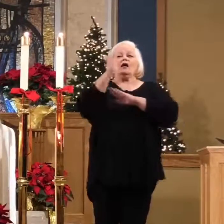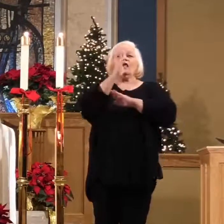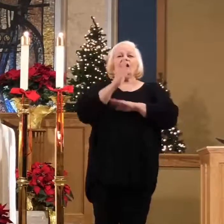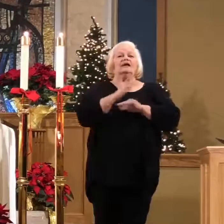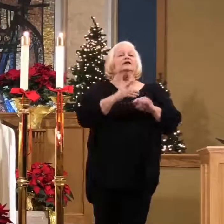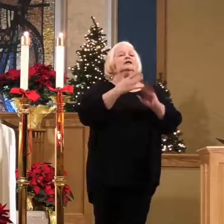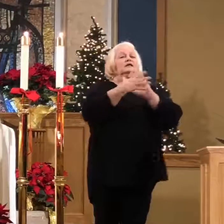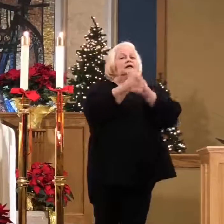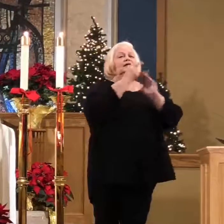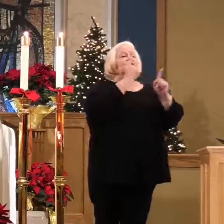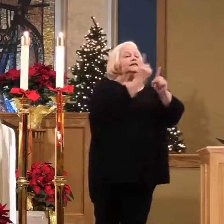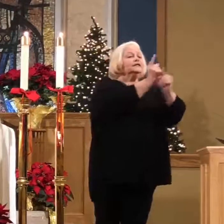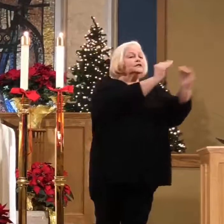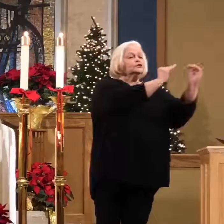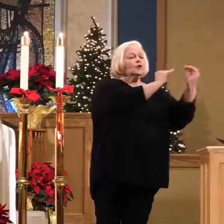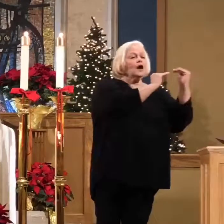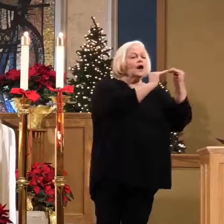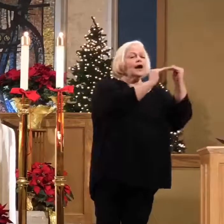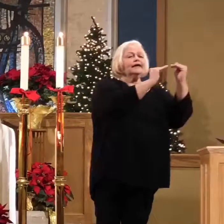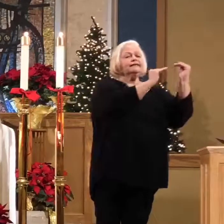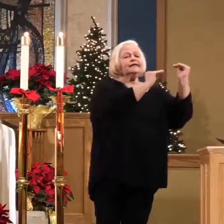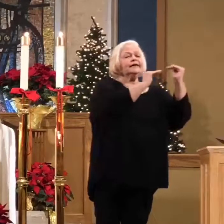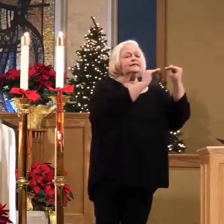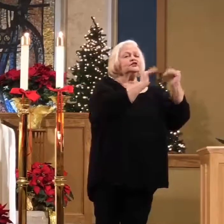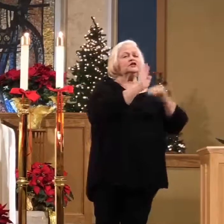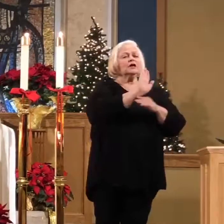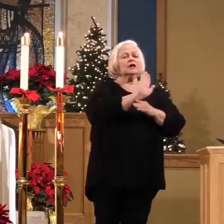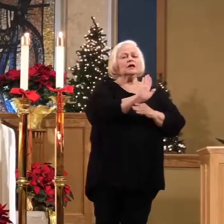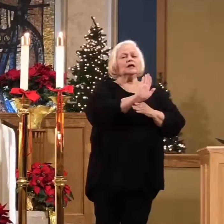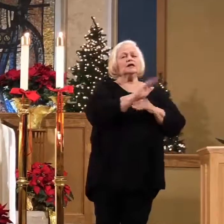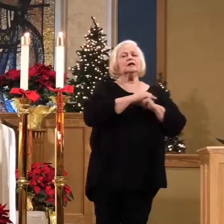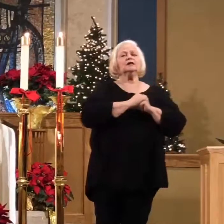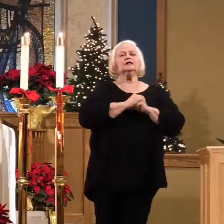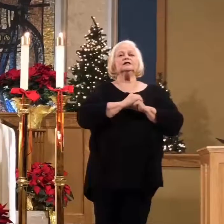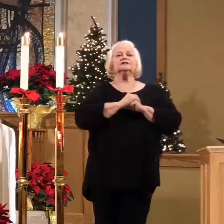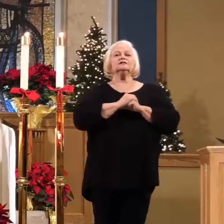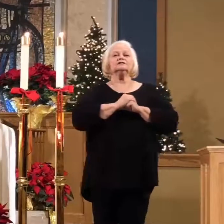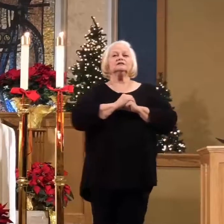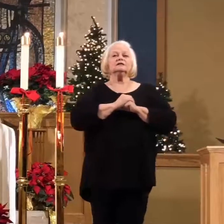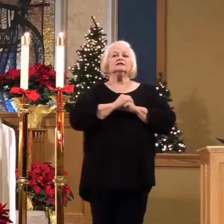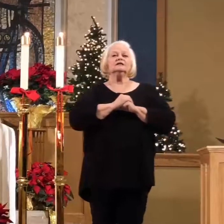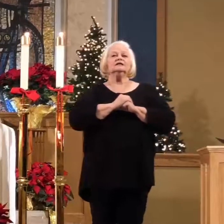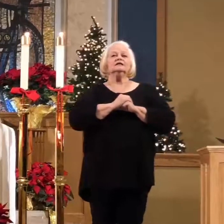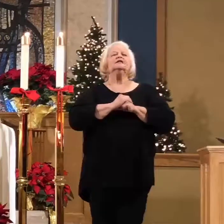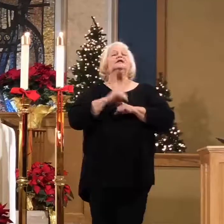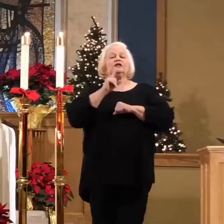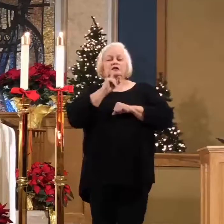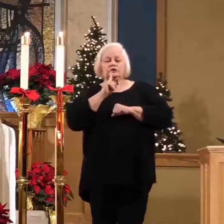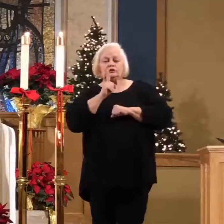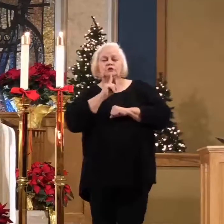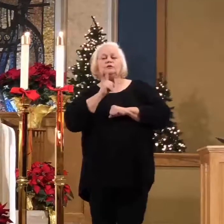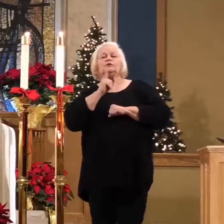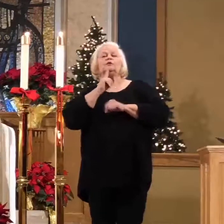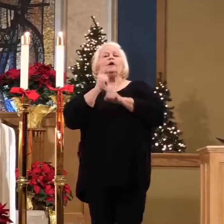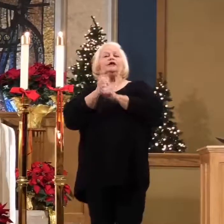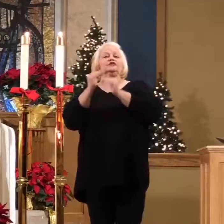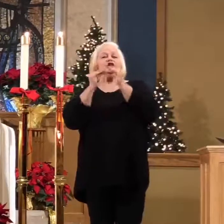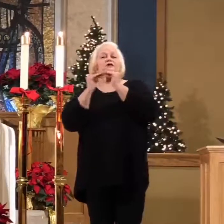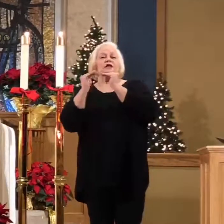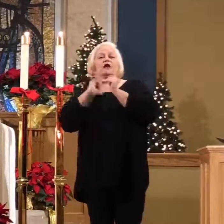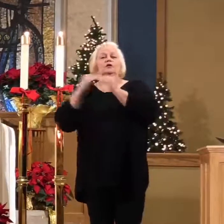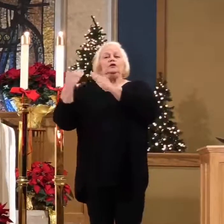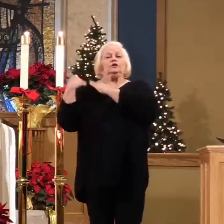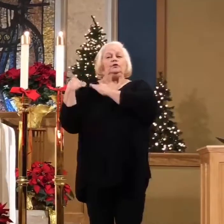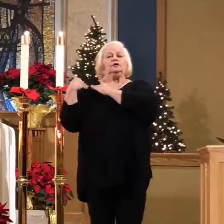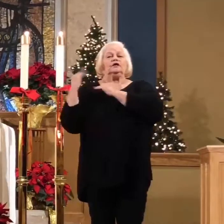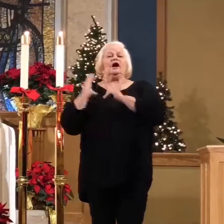God. It is right and just. It is truly right and just,